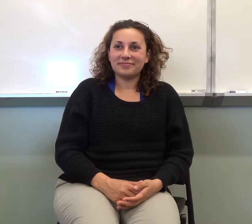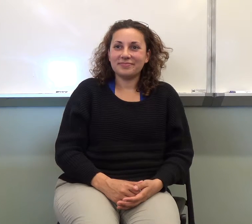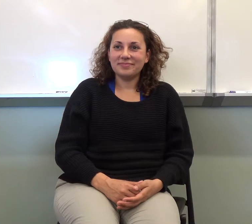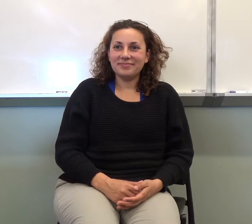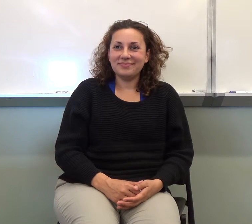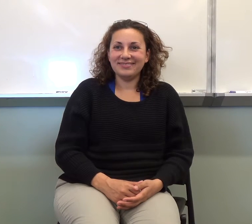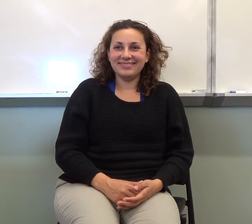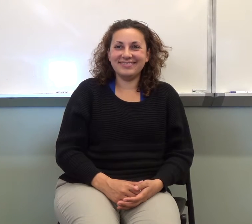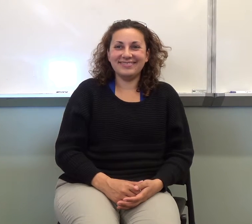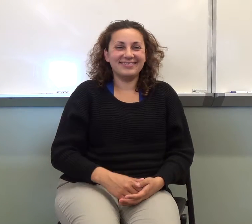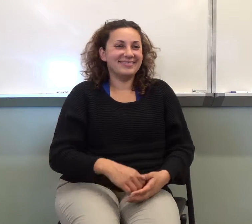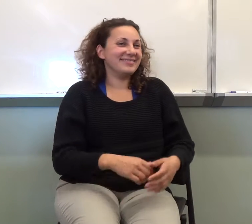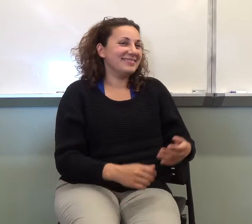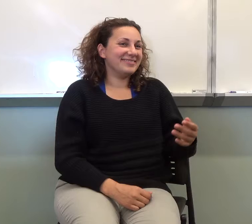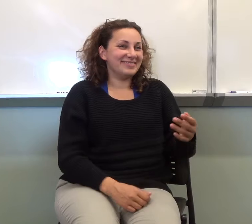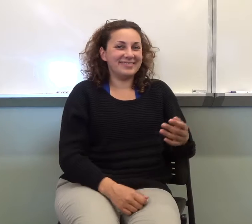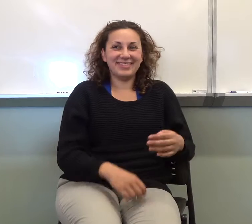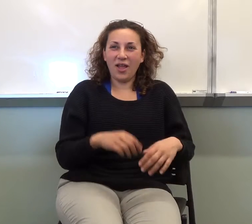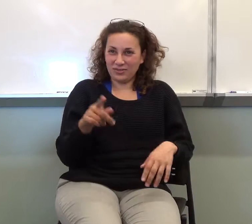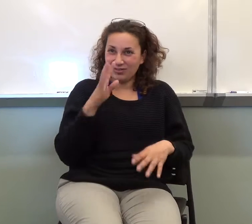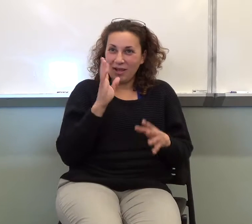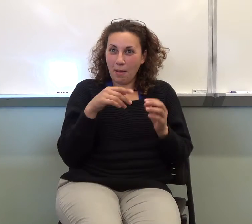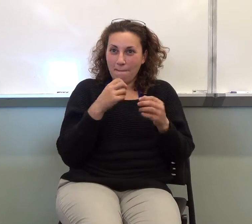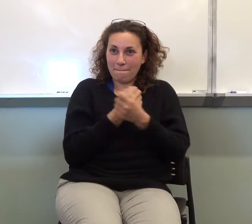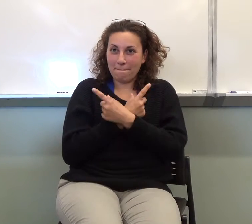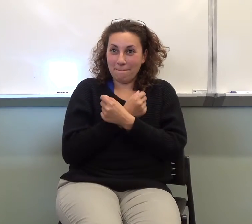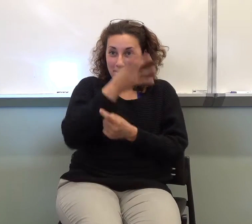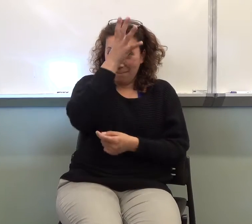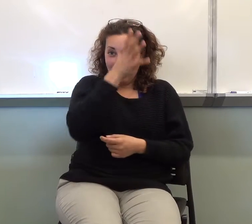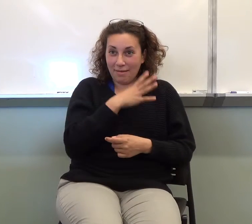Get 1 through 6. 1 through 6, exactly.